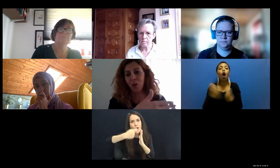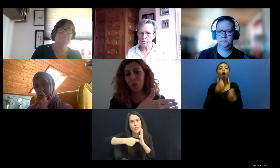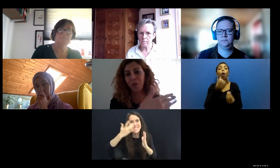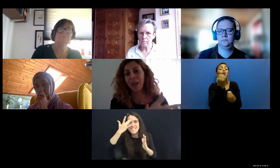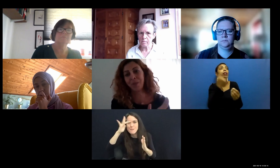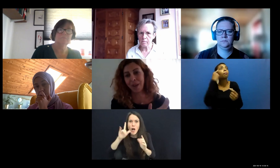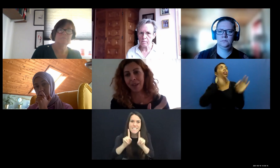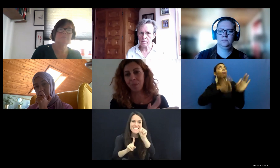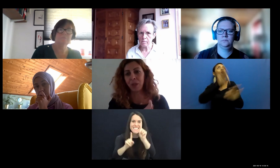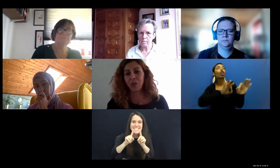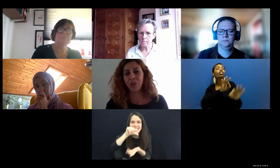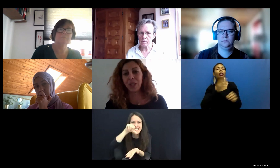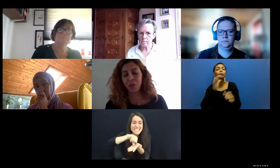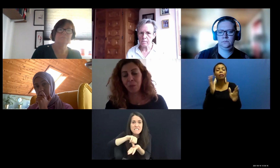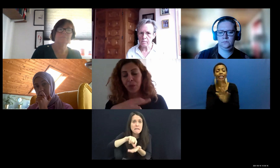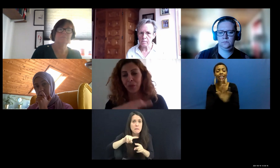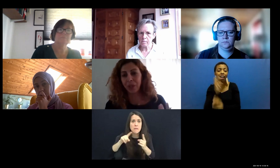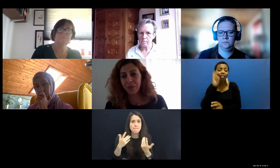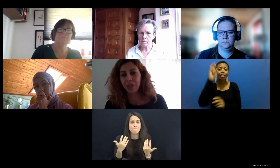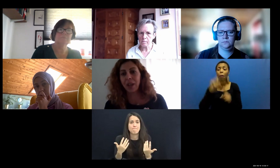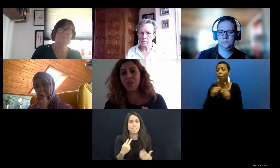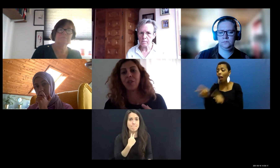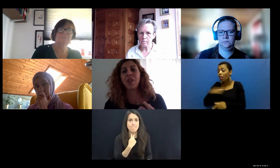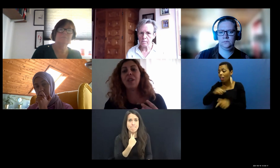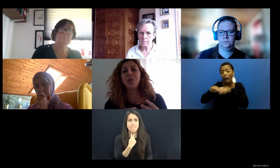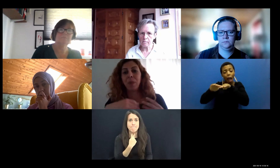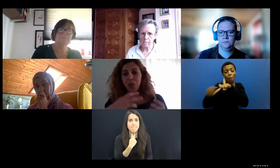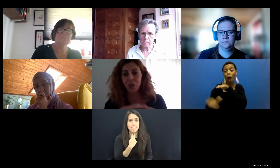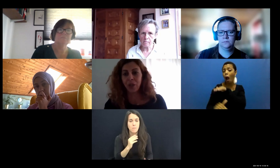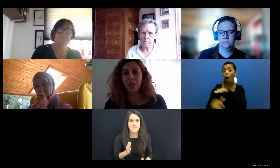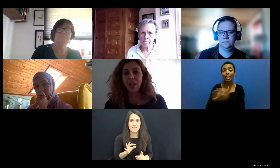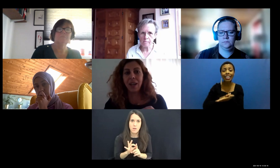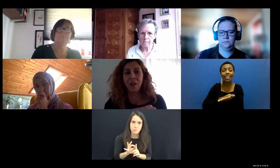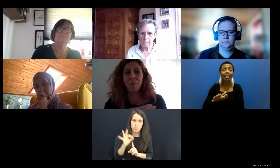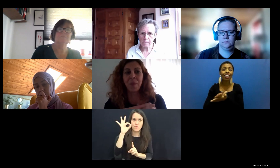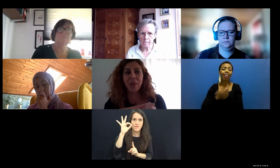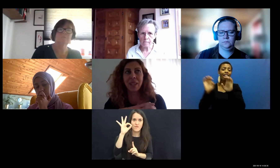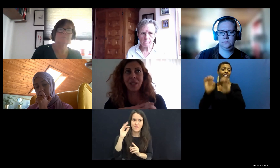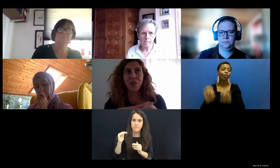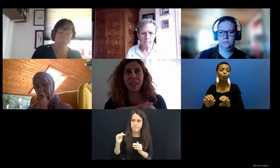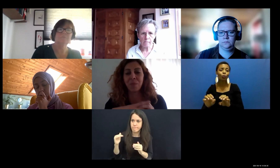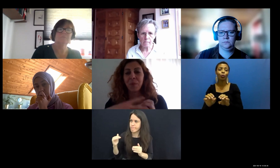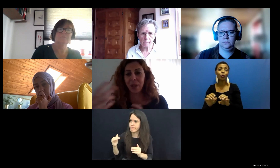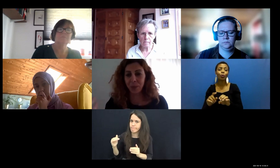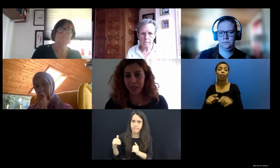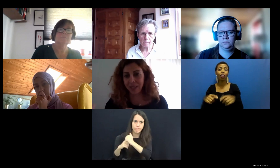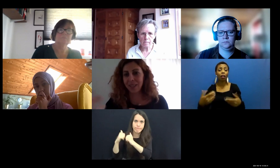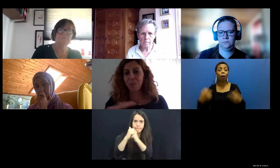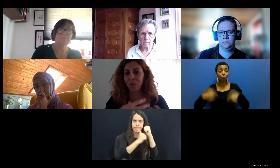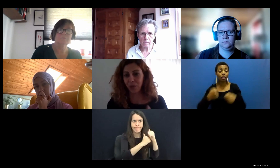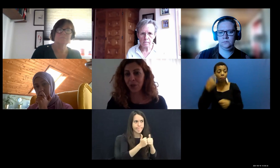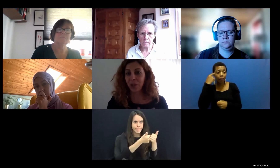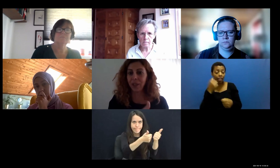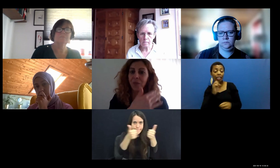only go that far, because you need to improve your infrastructure to make sure you get the